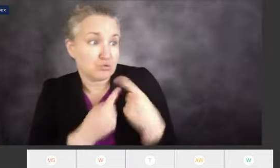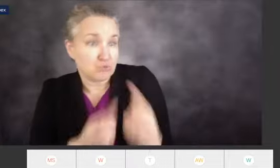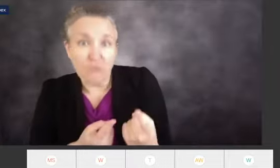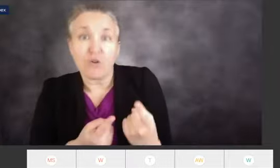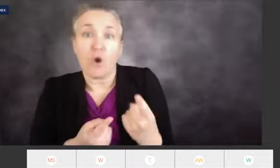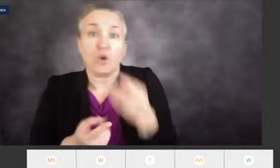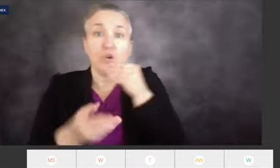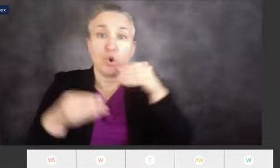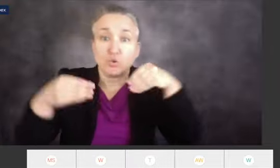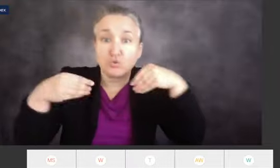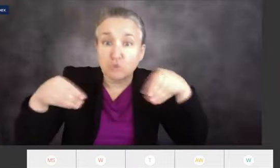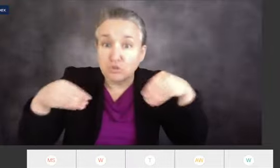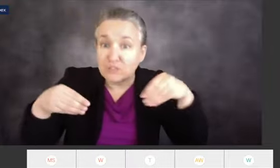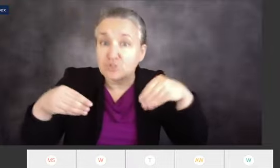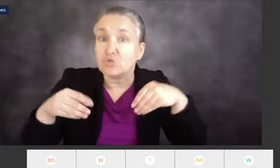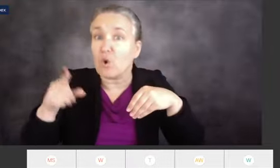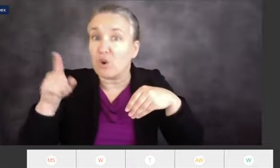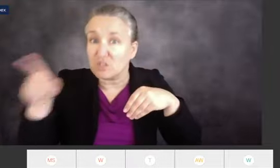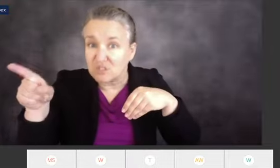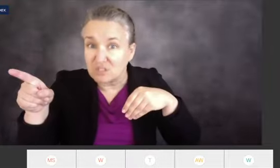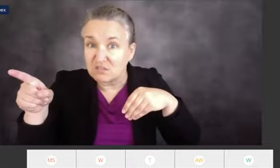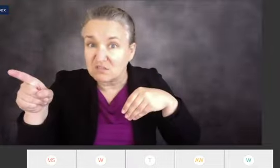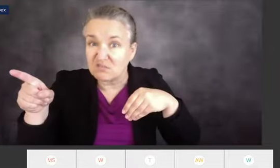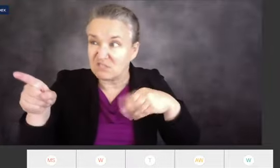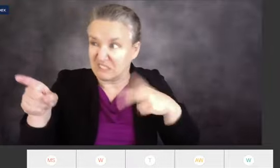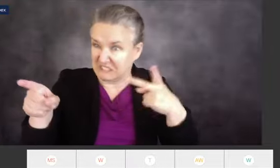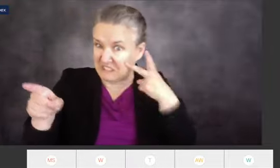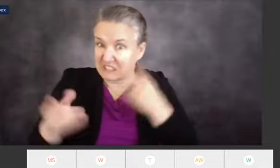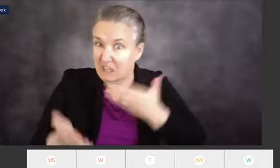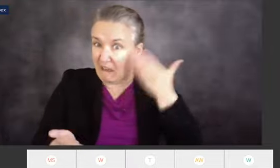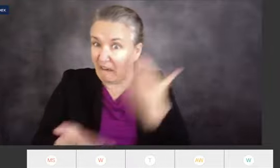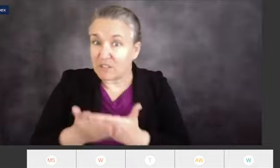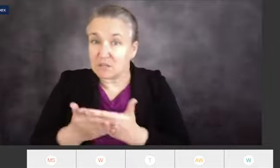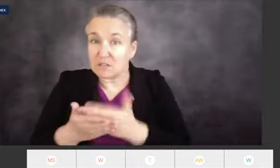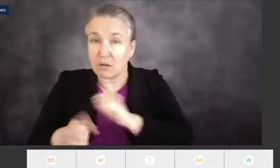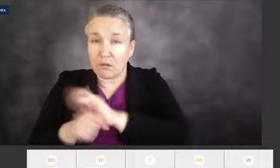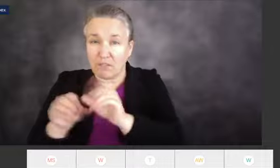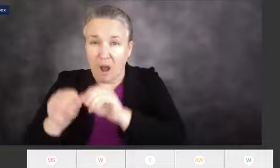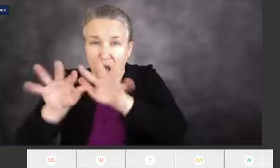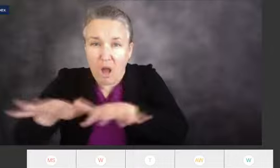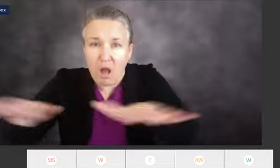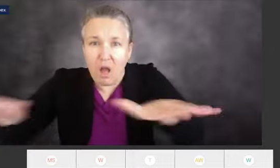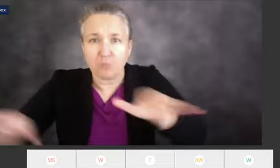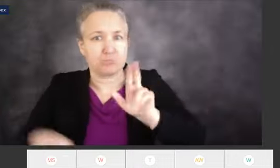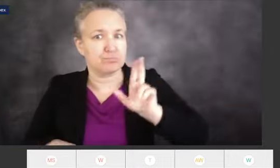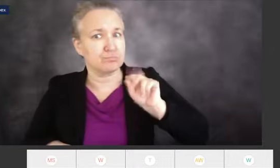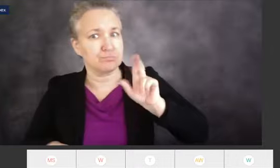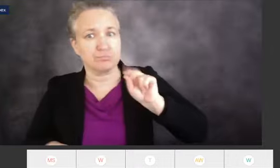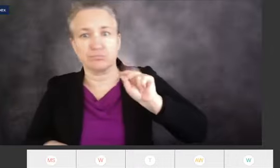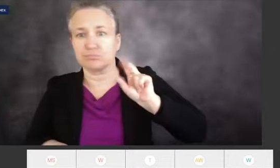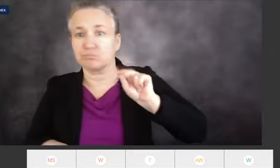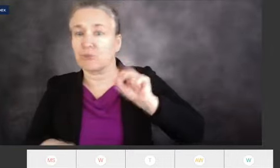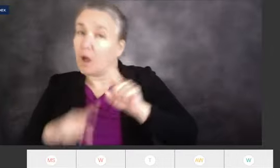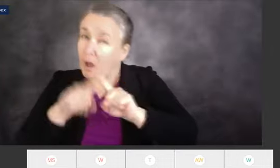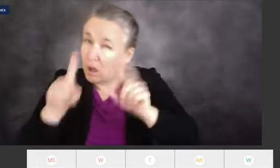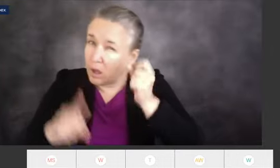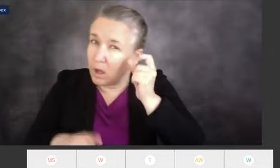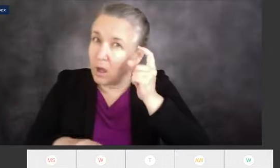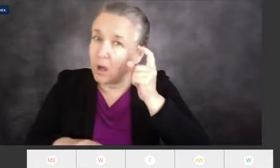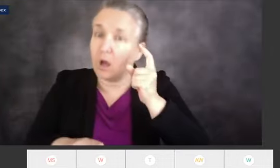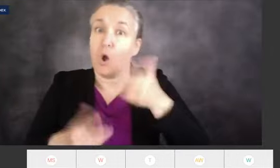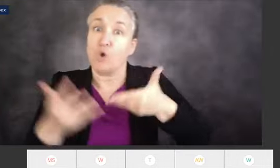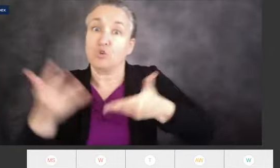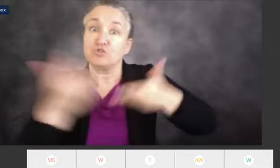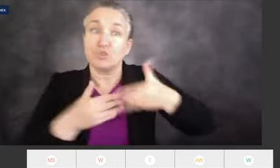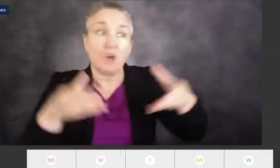grocery stores are not a place where we have evidence of transmission of COVID-19. But social